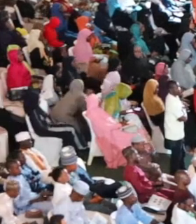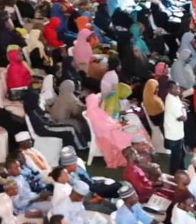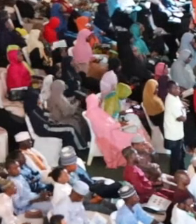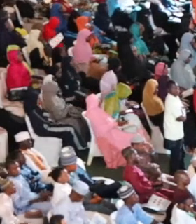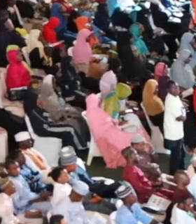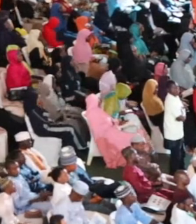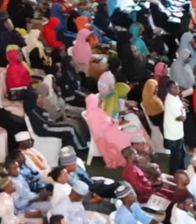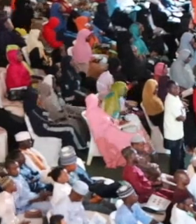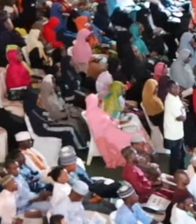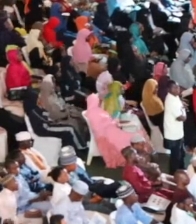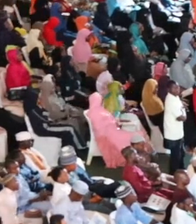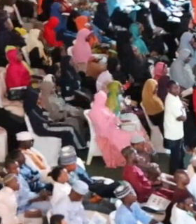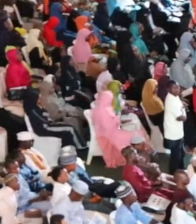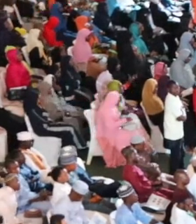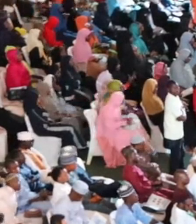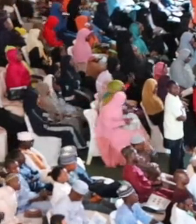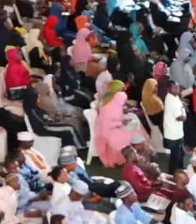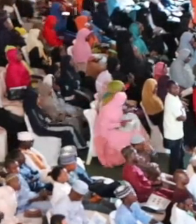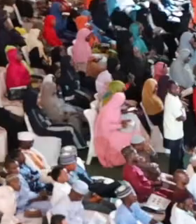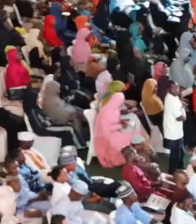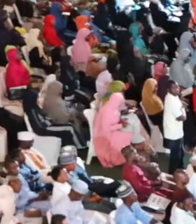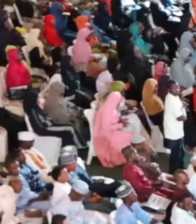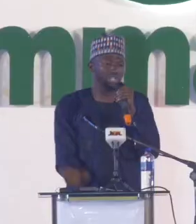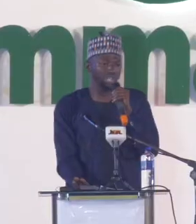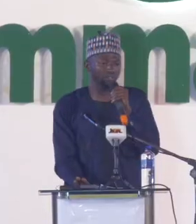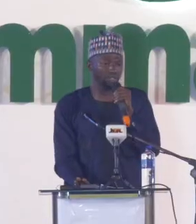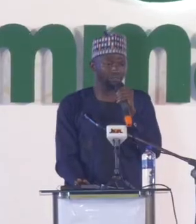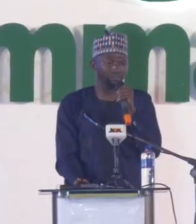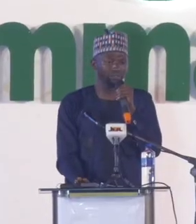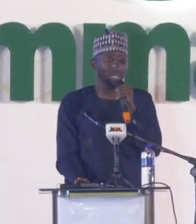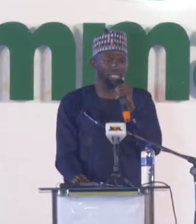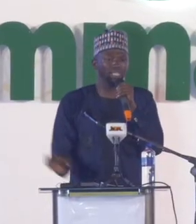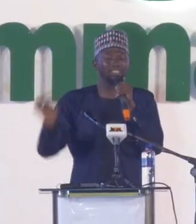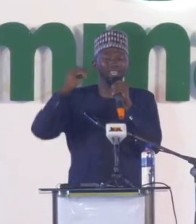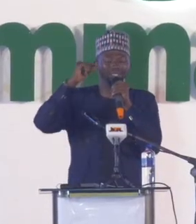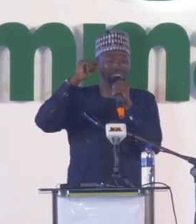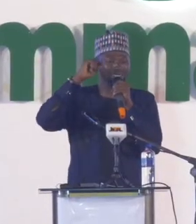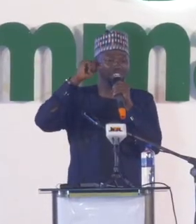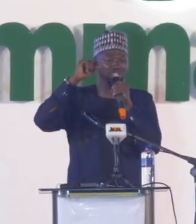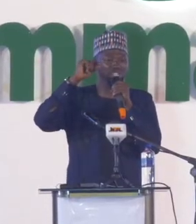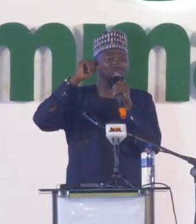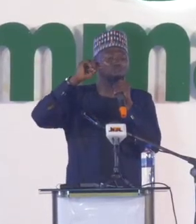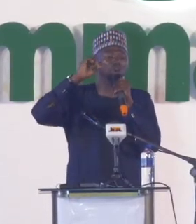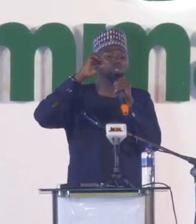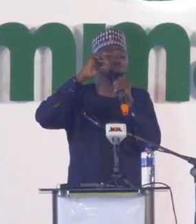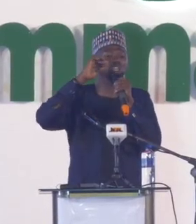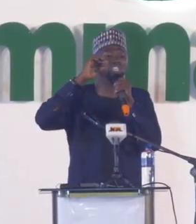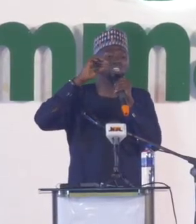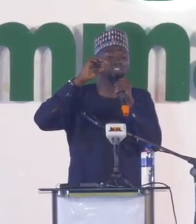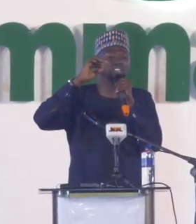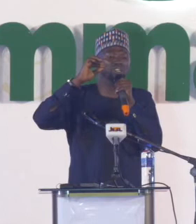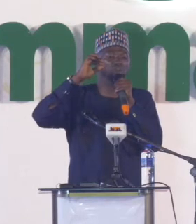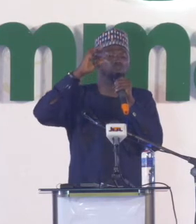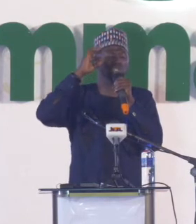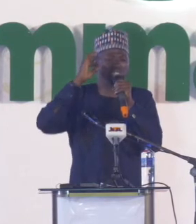is life on the day of Qiyamah. In that stage, you are going to